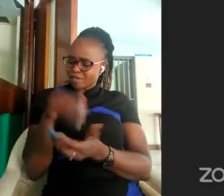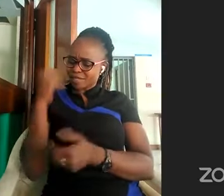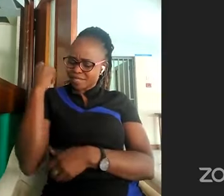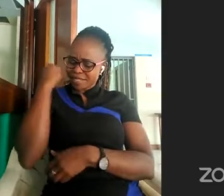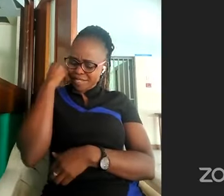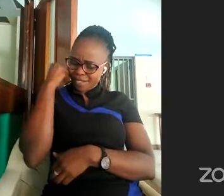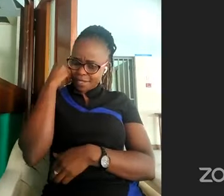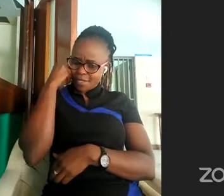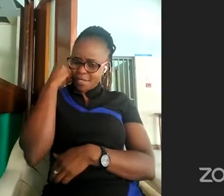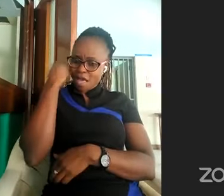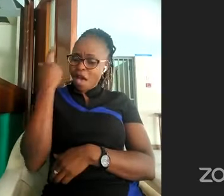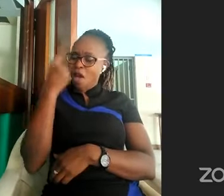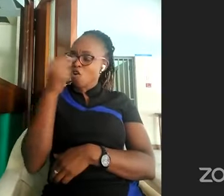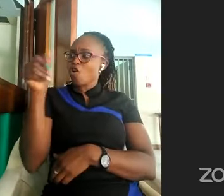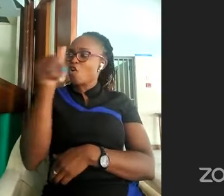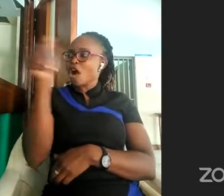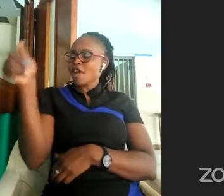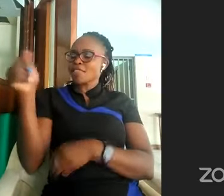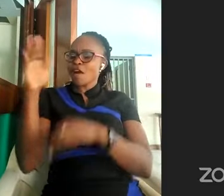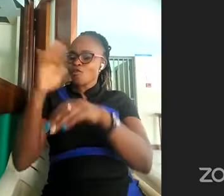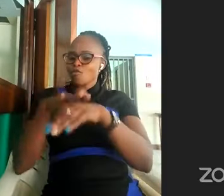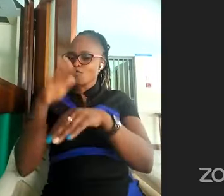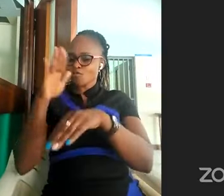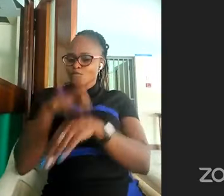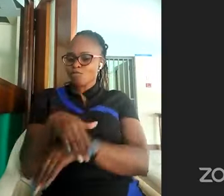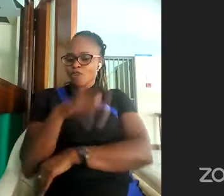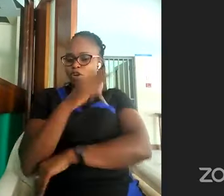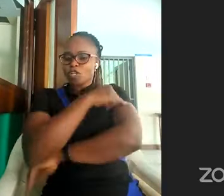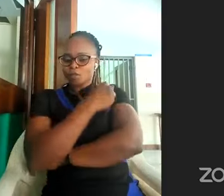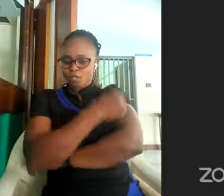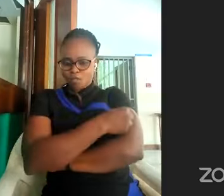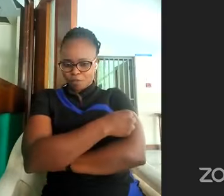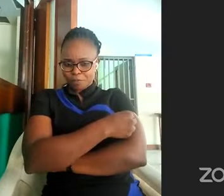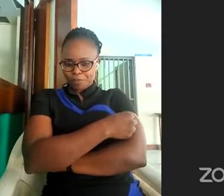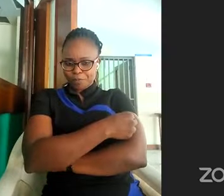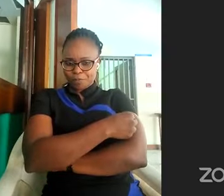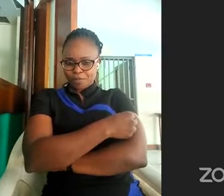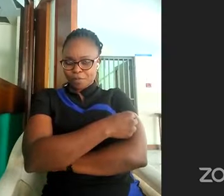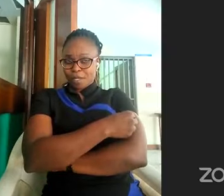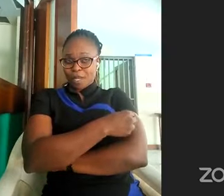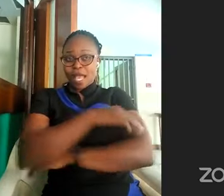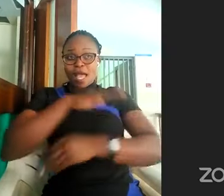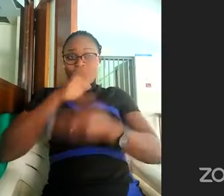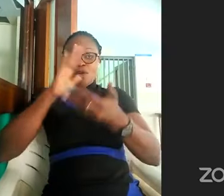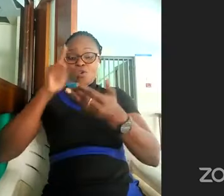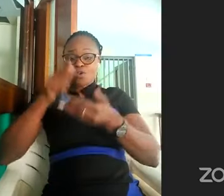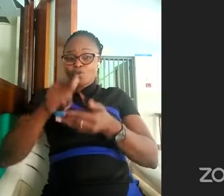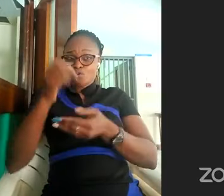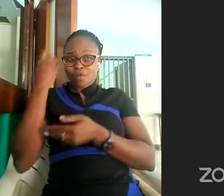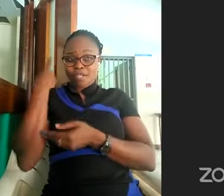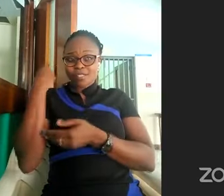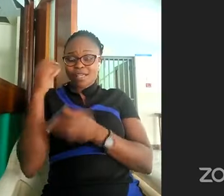to a very good doctor who will handle you. Not knowing that where you are being directed, it's somebody's